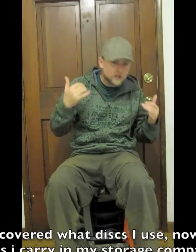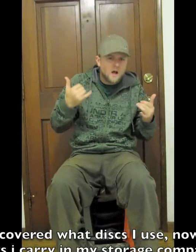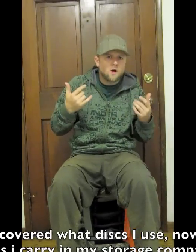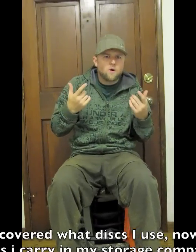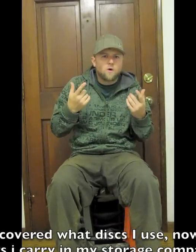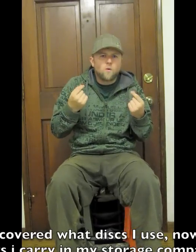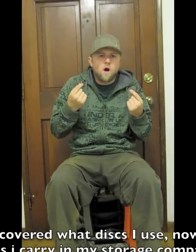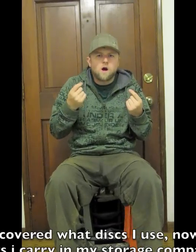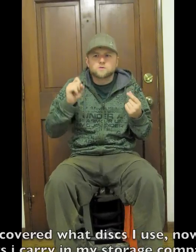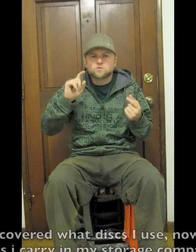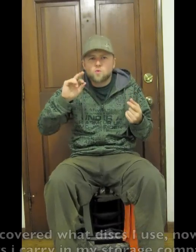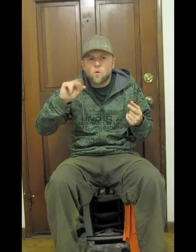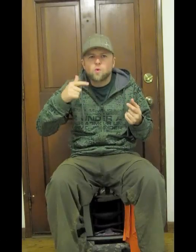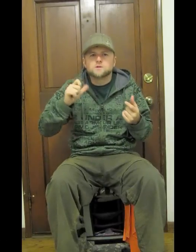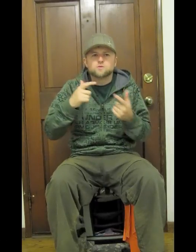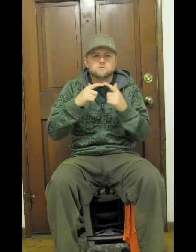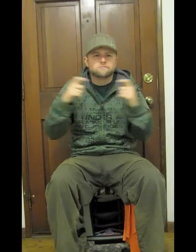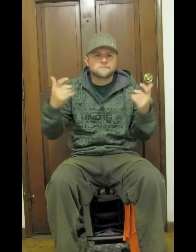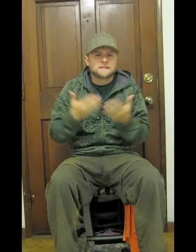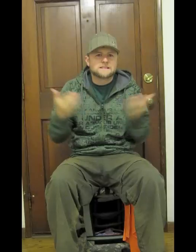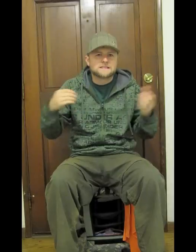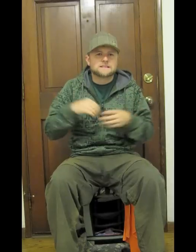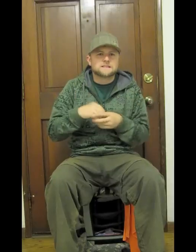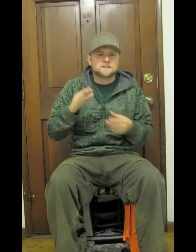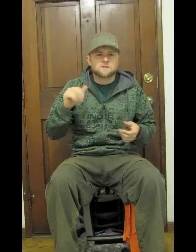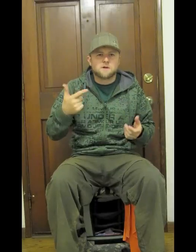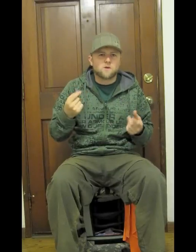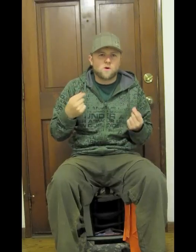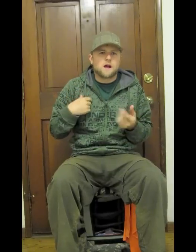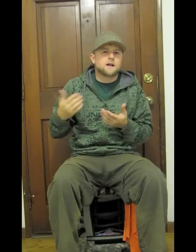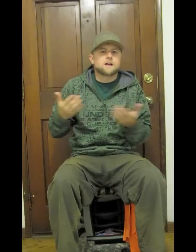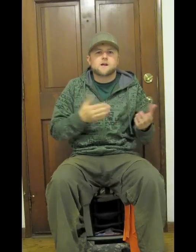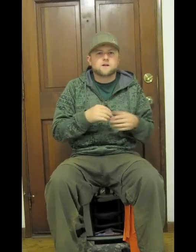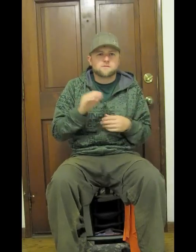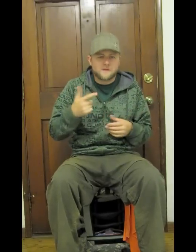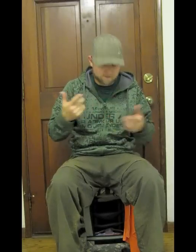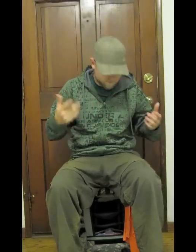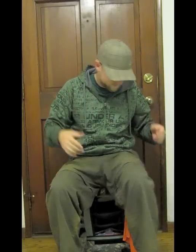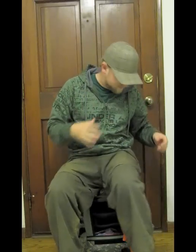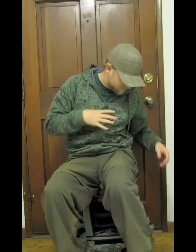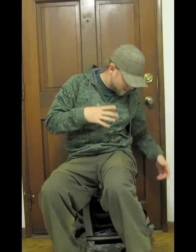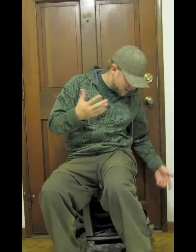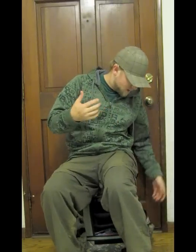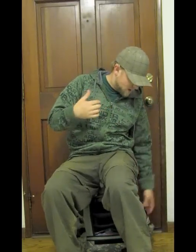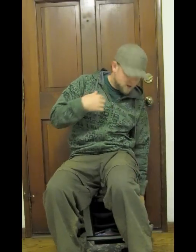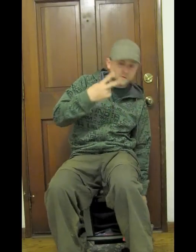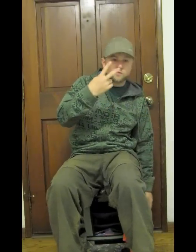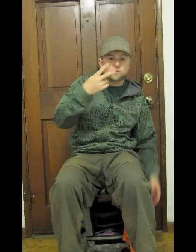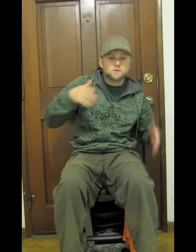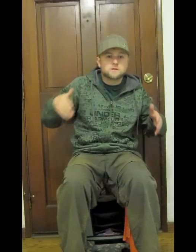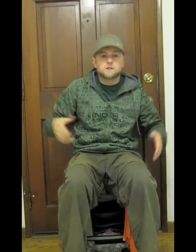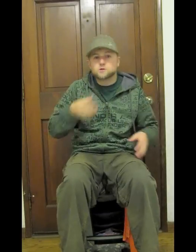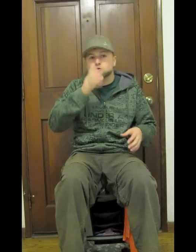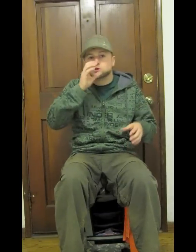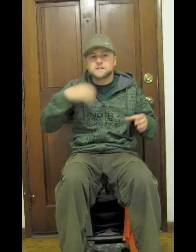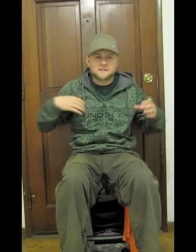you. So don't make me say it's on, cause I really don't wanna be mean to you. See, I can't help you out with